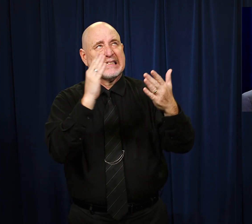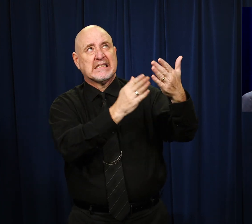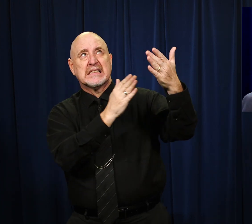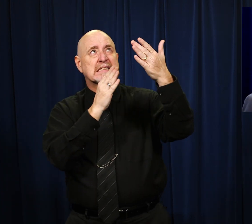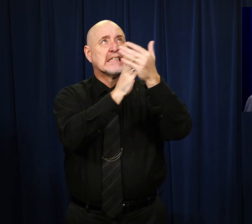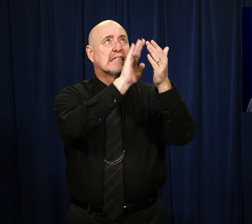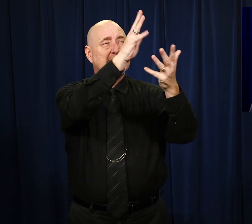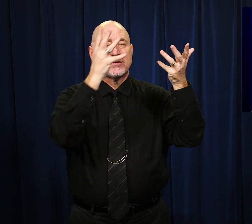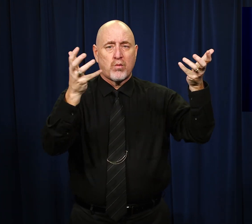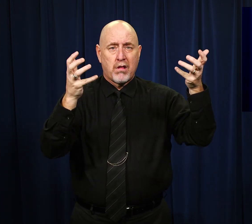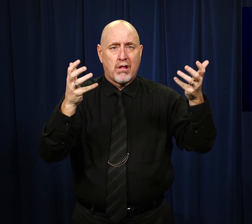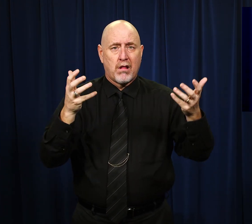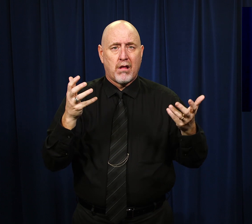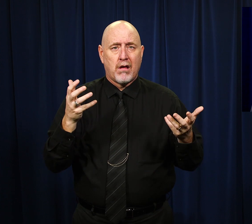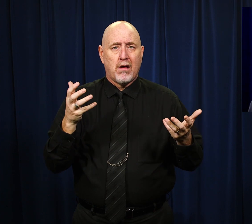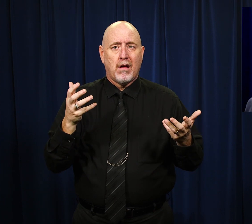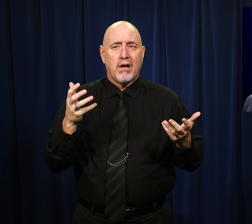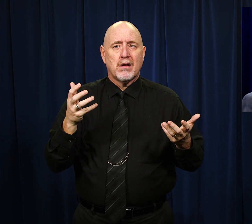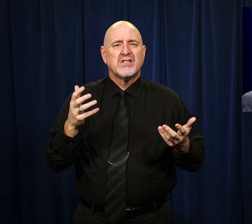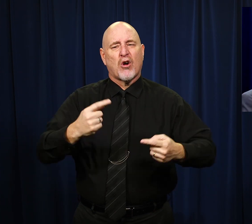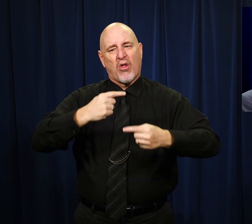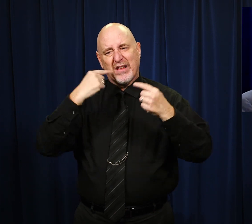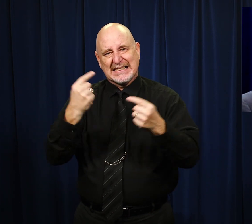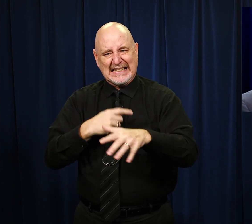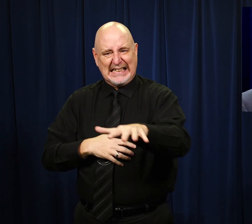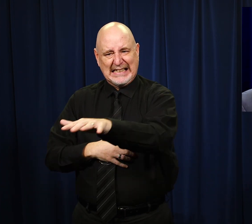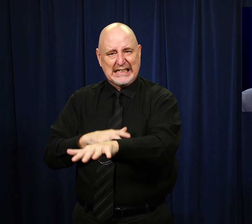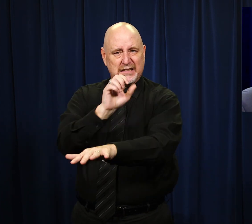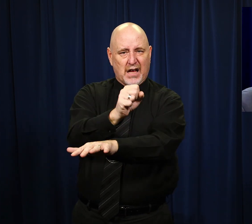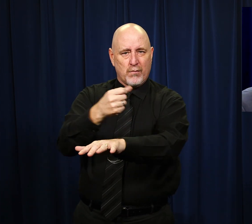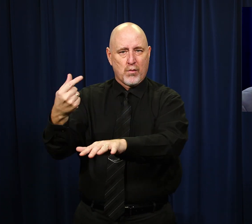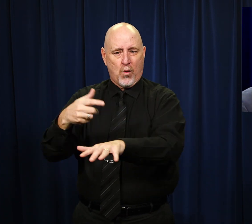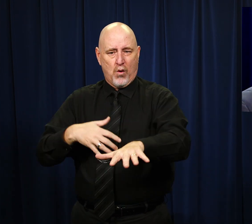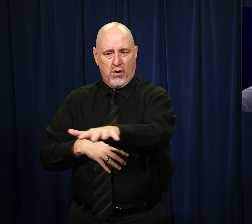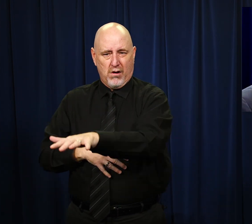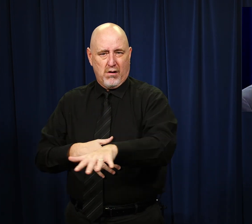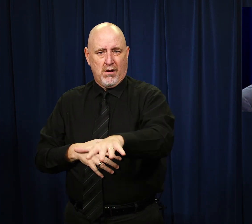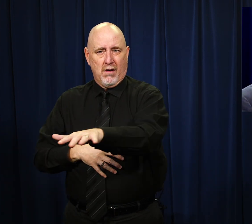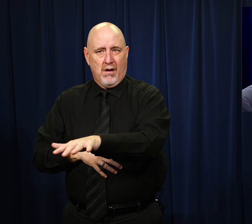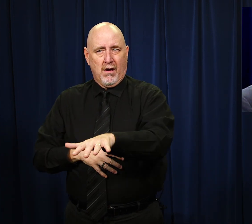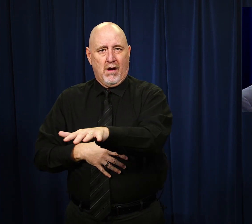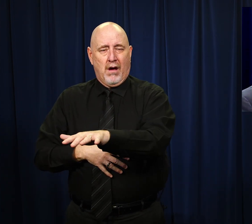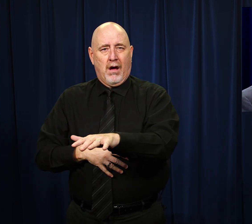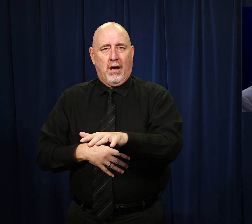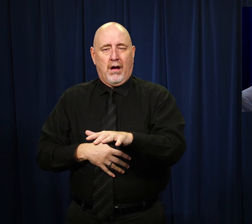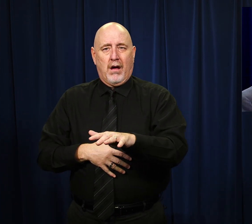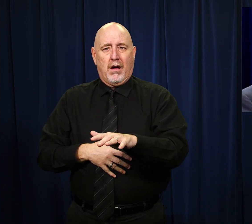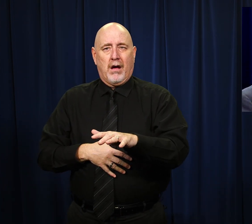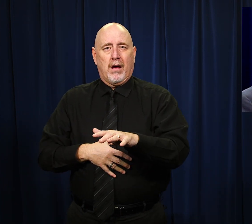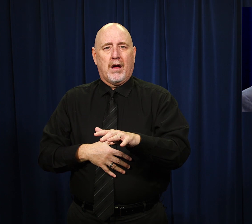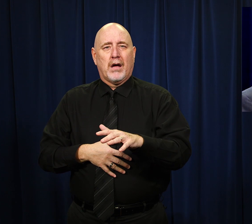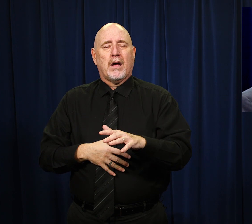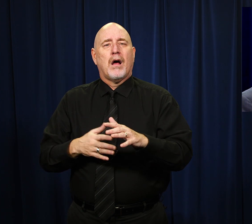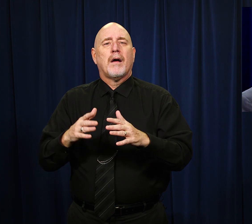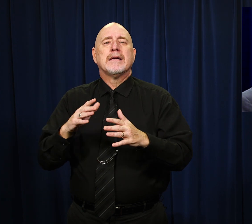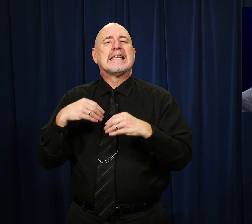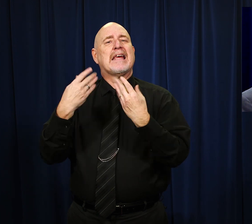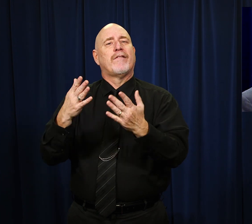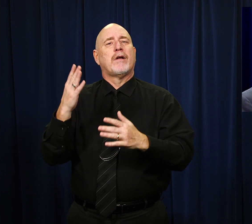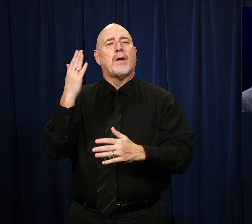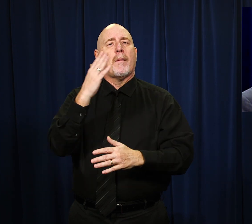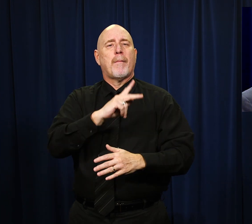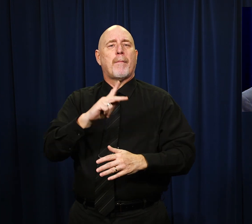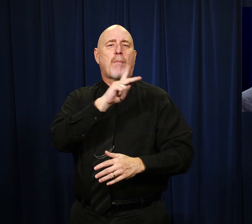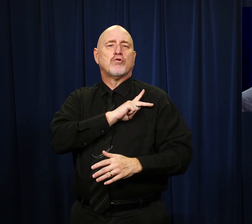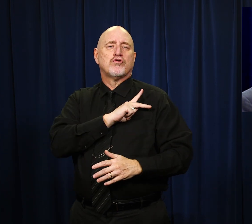against God's will. So again, it's the sin, if it were personified, crying out to God.